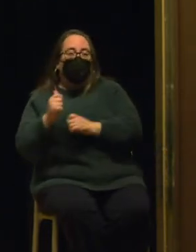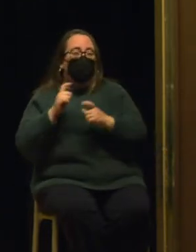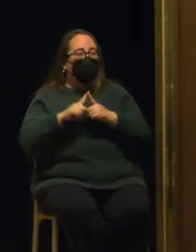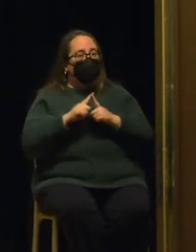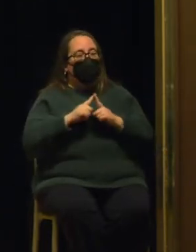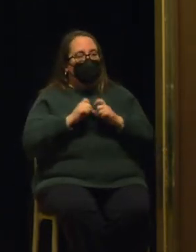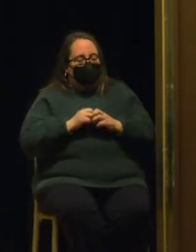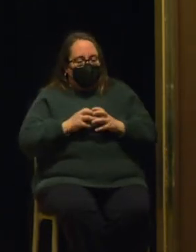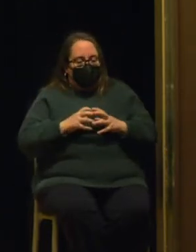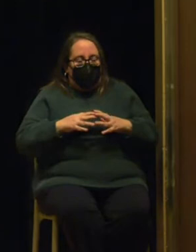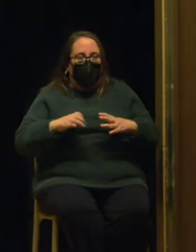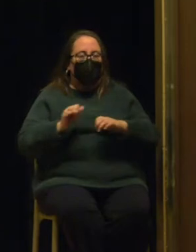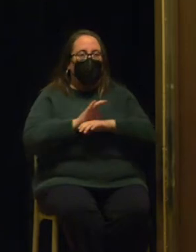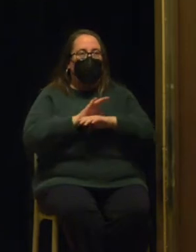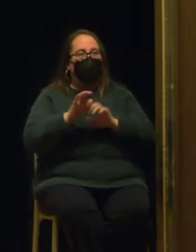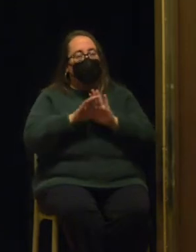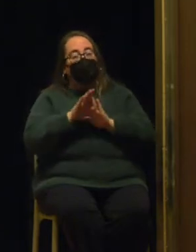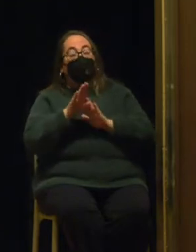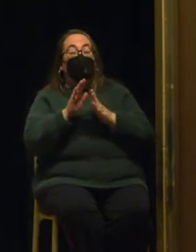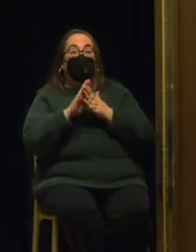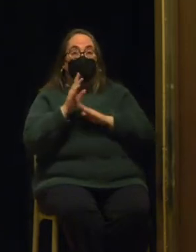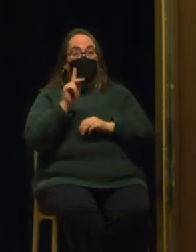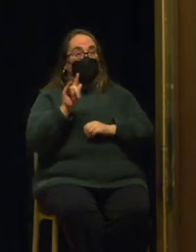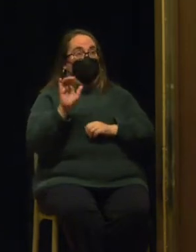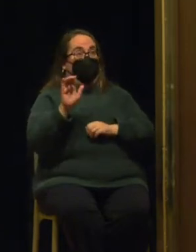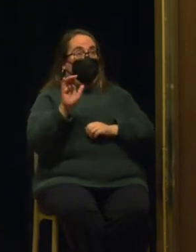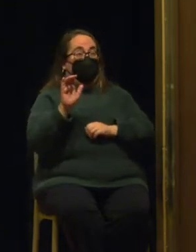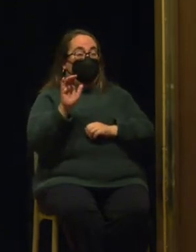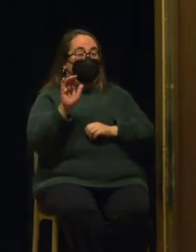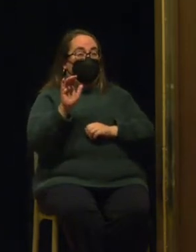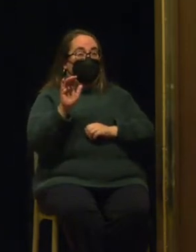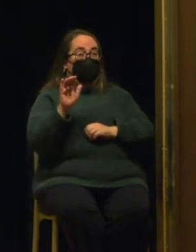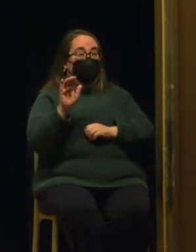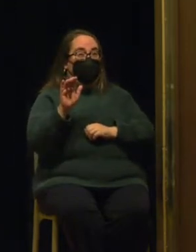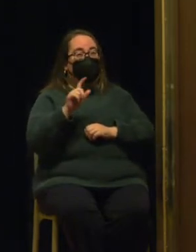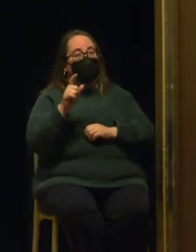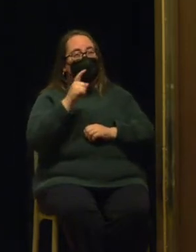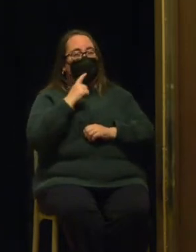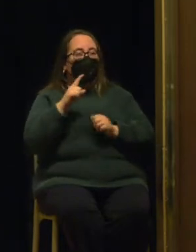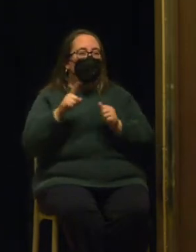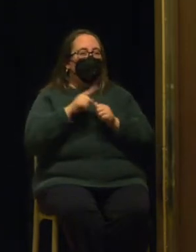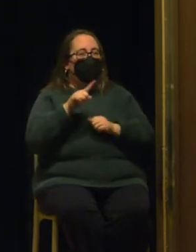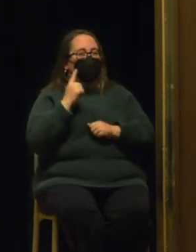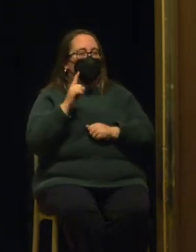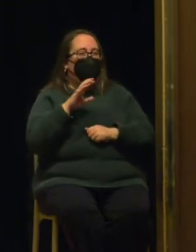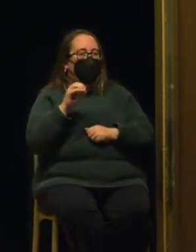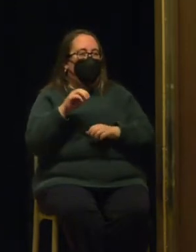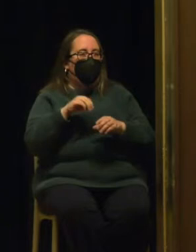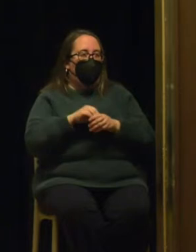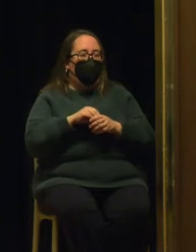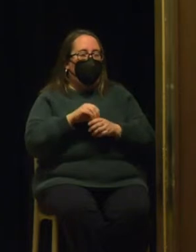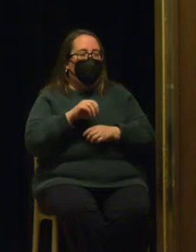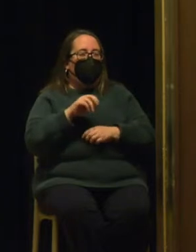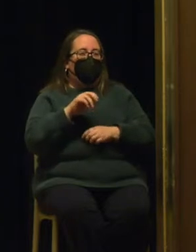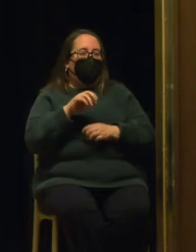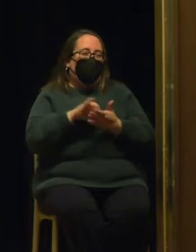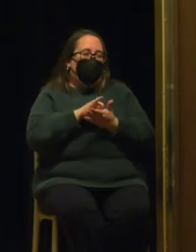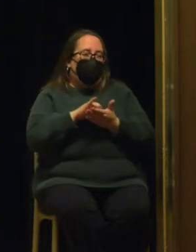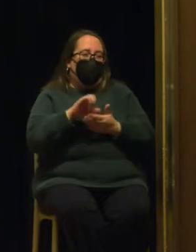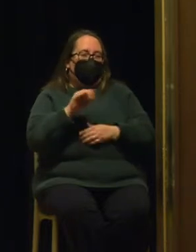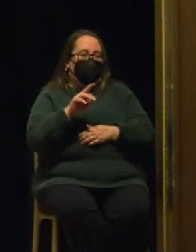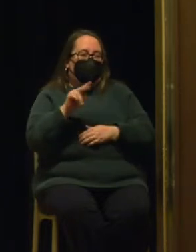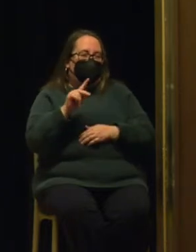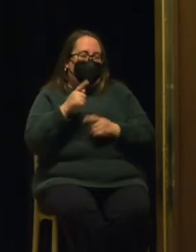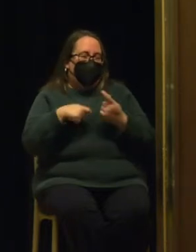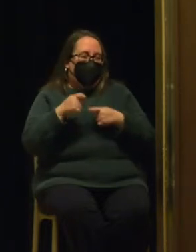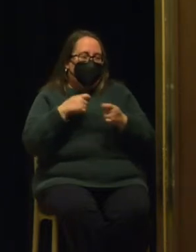build this business. We went public, as you said, as the first Black company on New York Stock. You know, it was also exciting. Mm-hmm. So